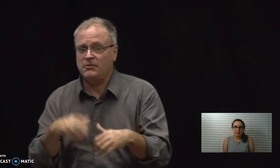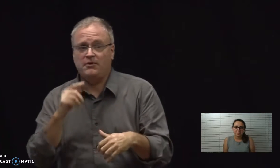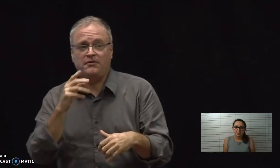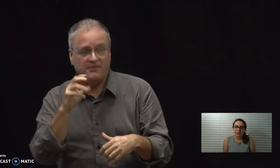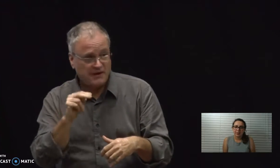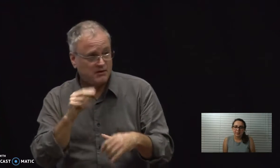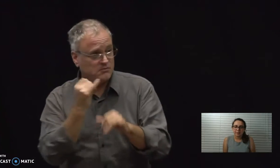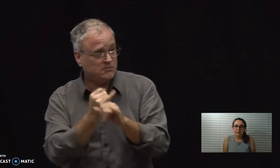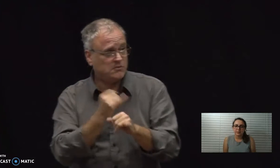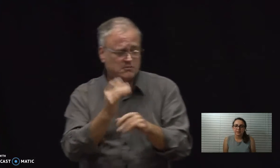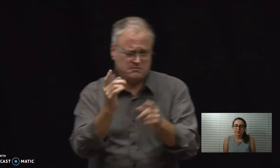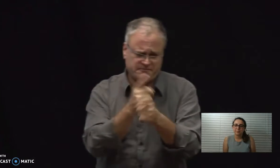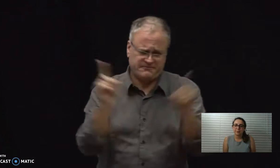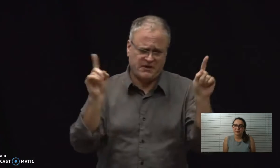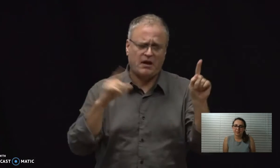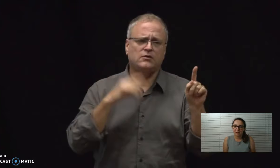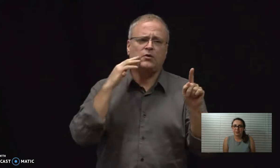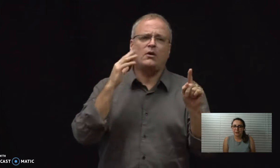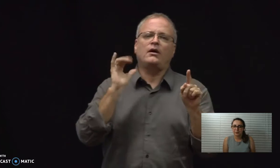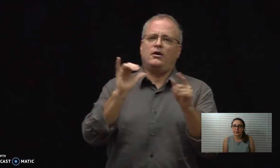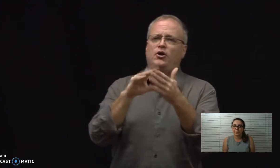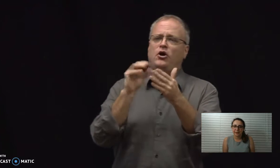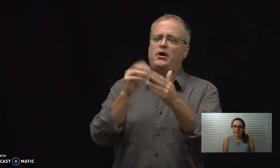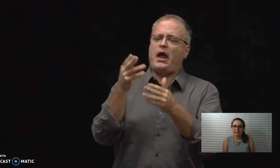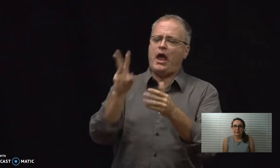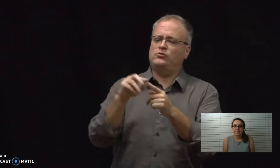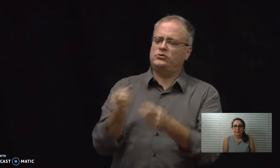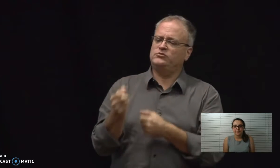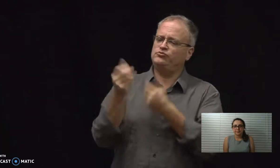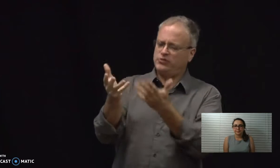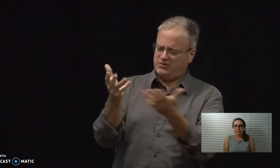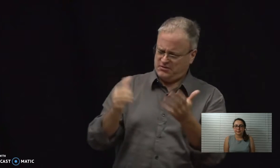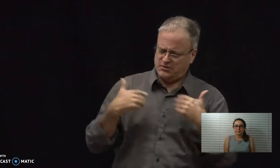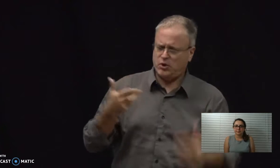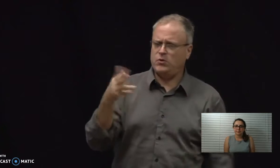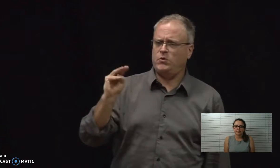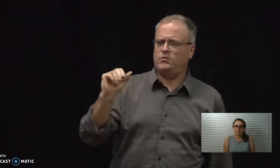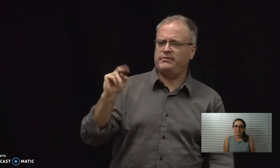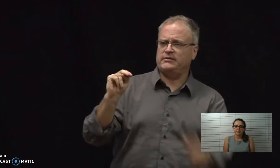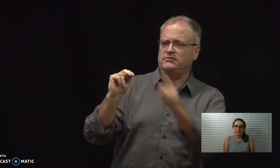I understood the idea of expressing yourself, but I didn't know how to do it the right way.